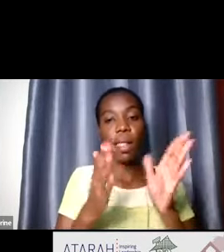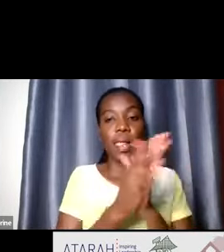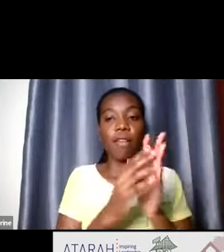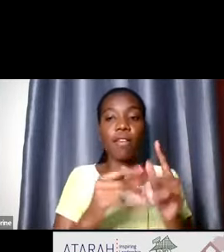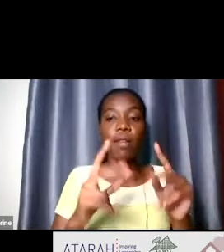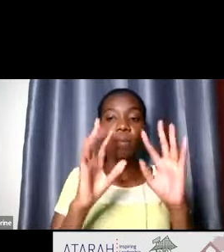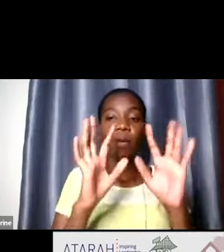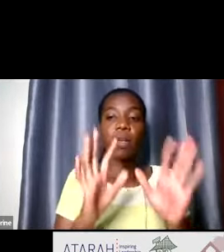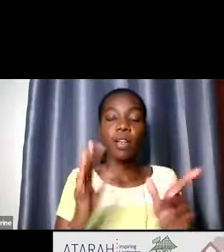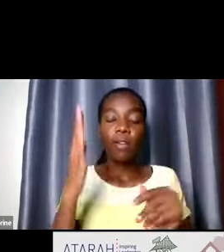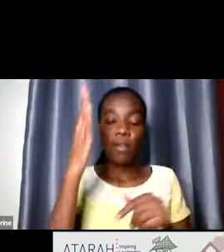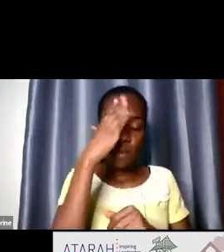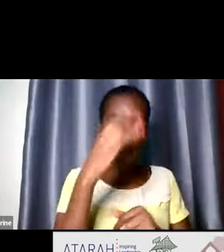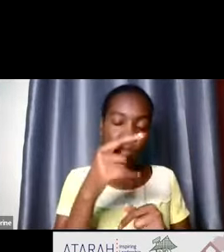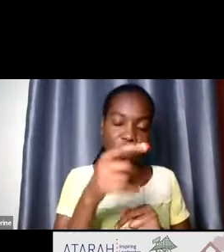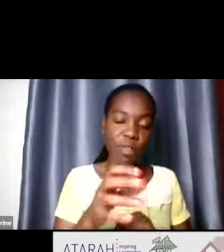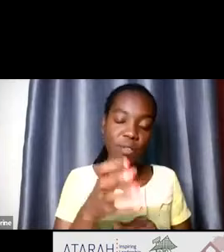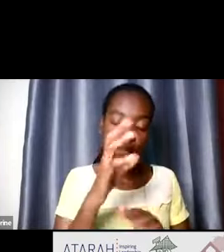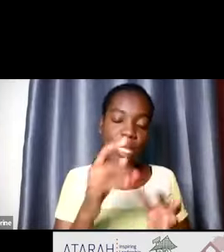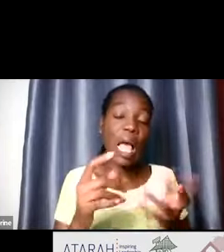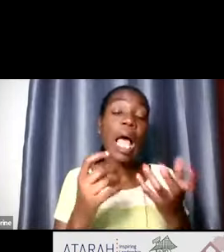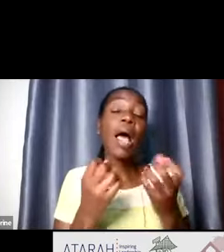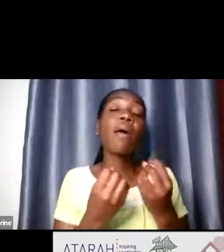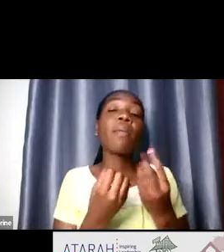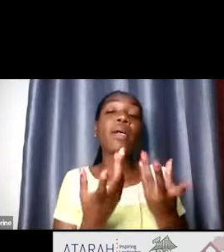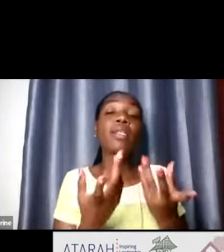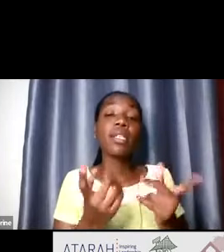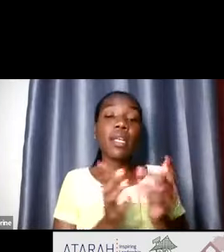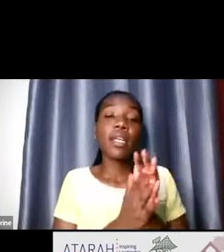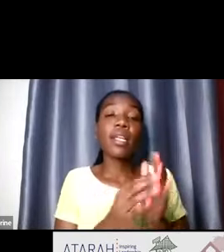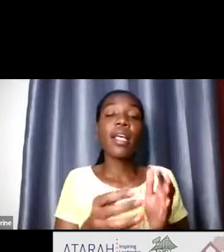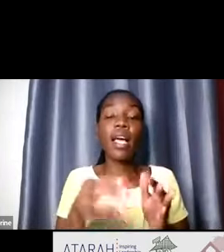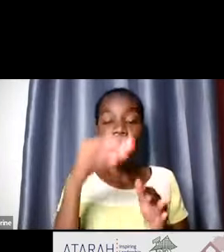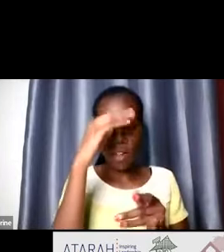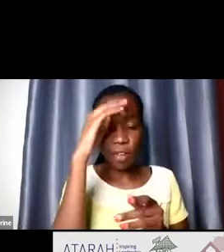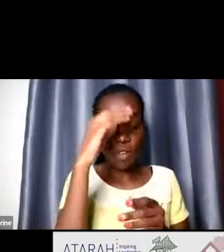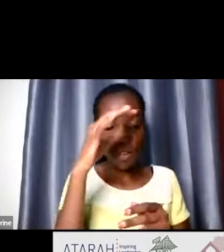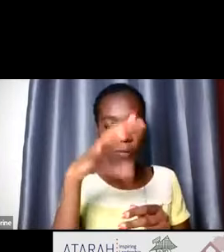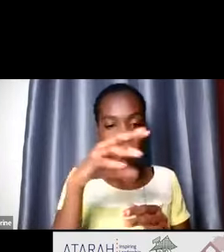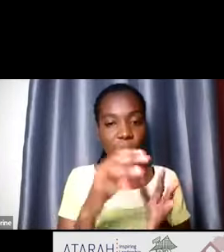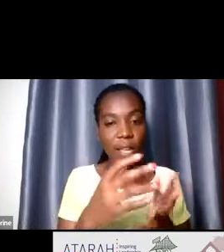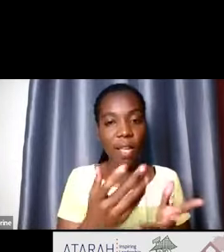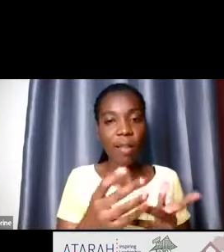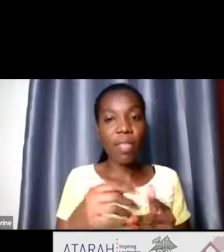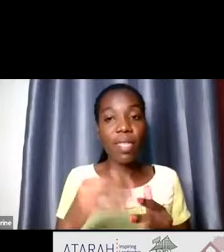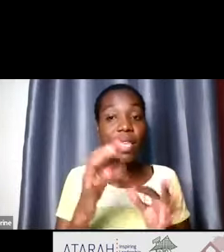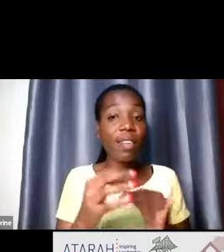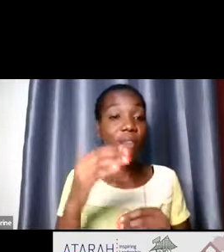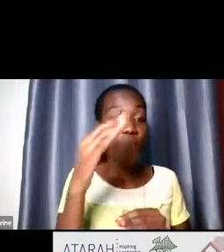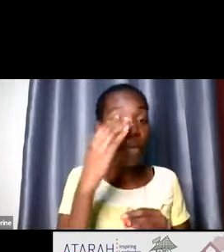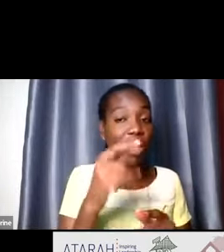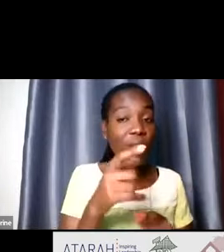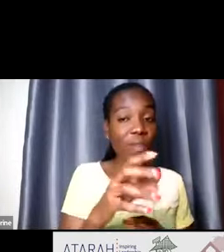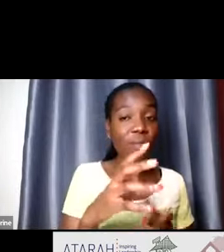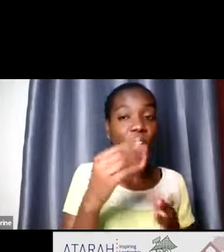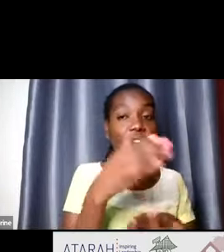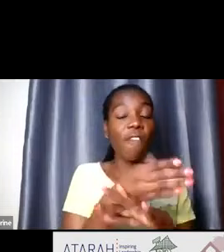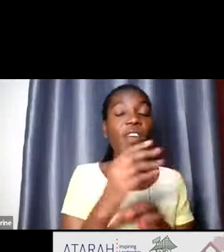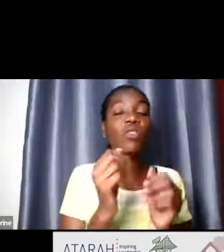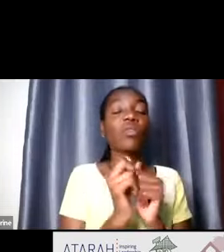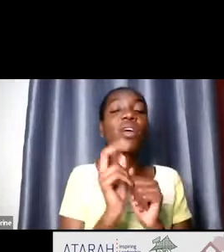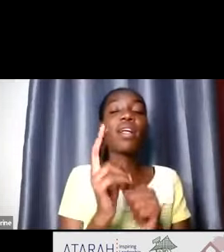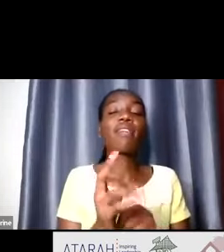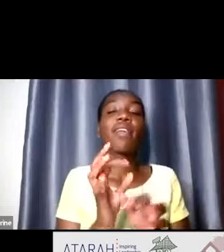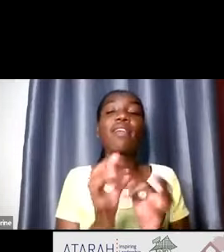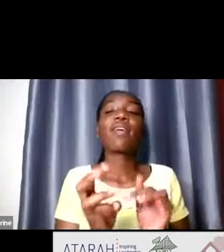of this alcohol have you taken? What alcohol have you taken? If it's beers, have you taken over 12? If it's whiskey, have you